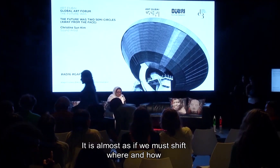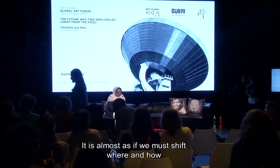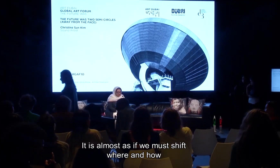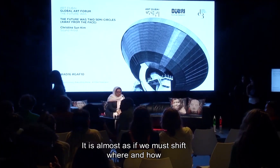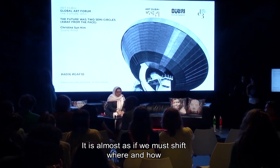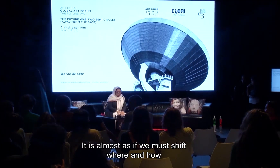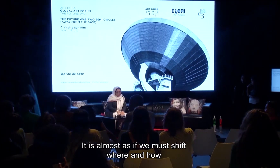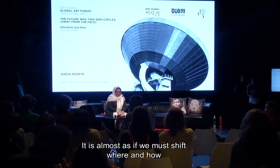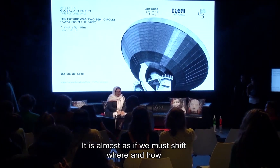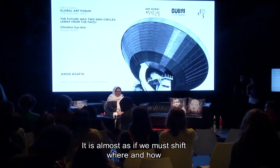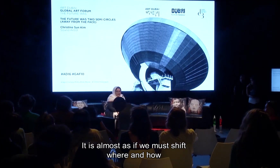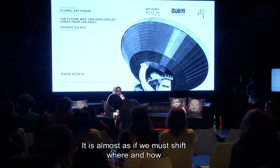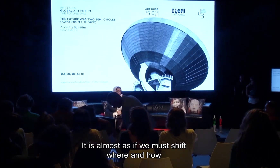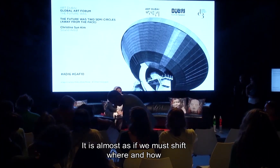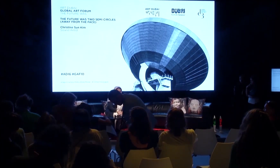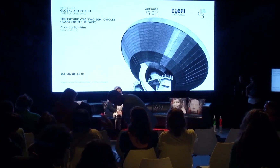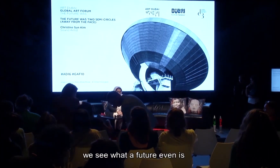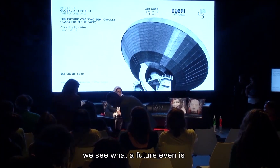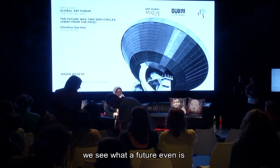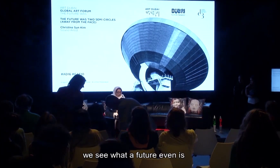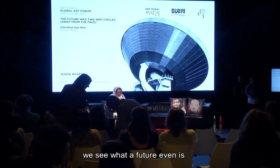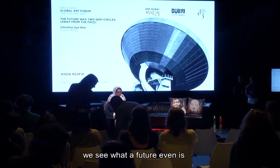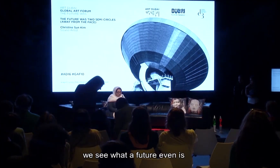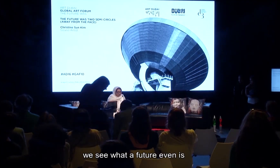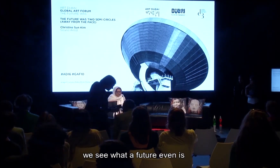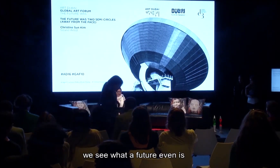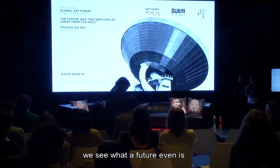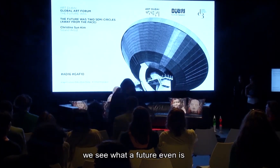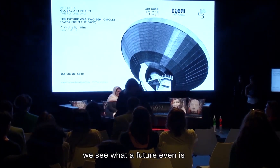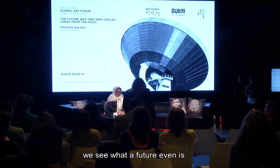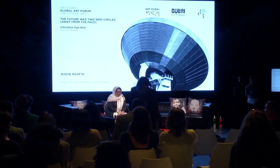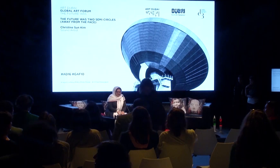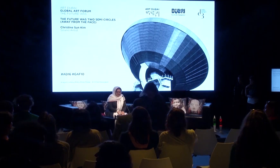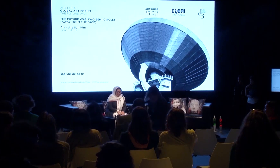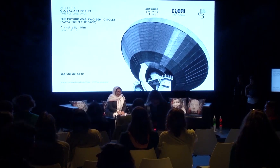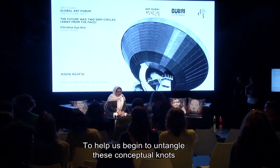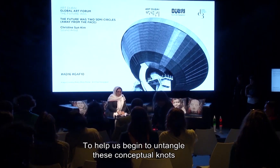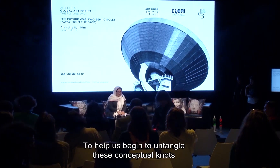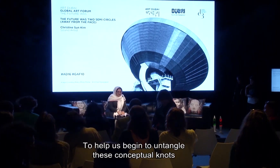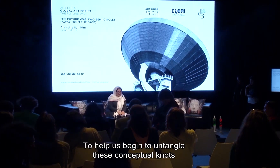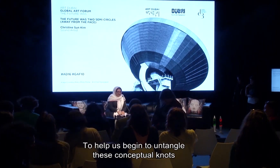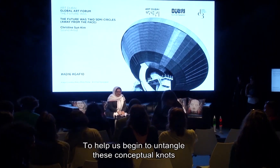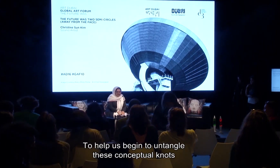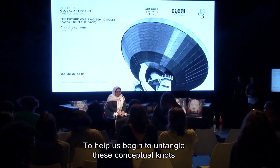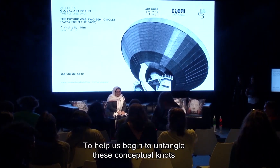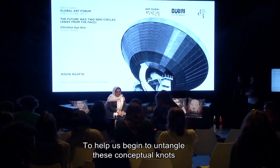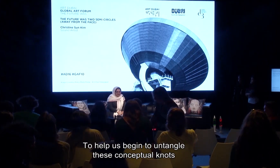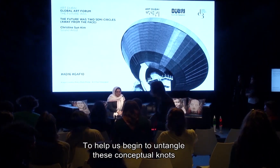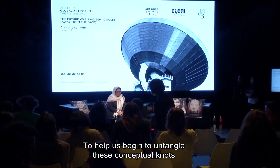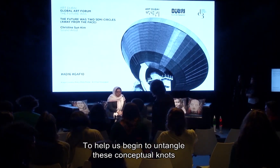must shift where and how we see what a future even is. To help us begin to untangle these conceptual knots